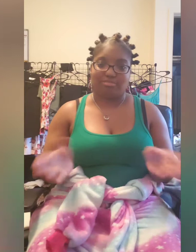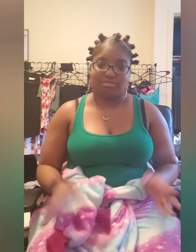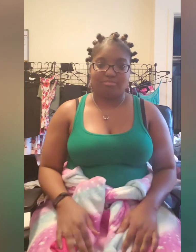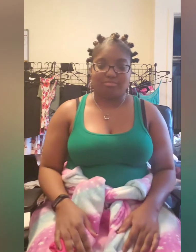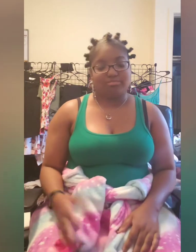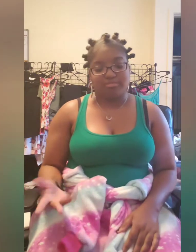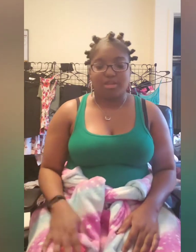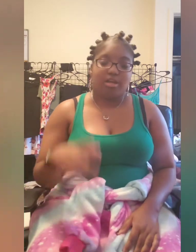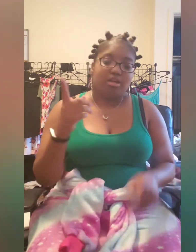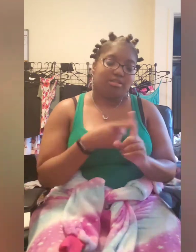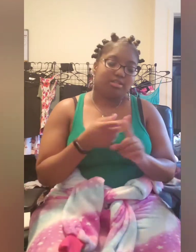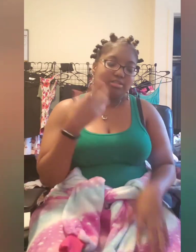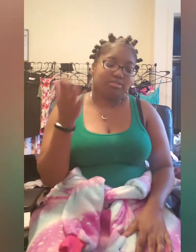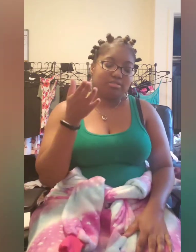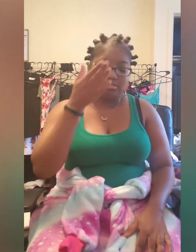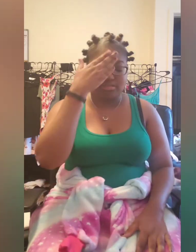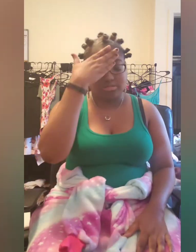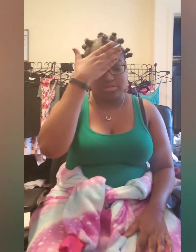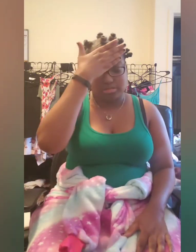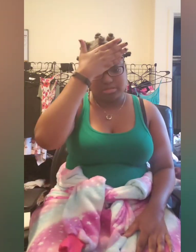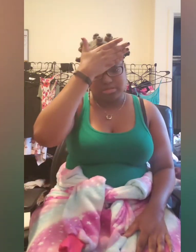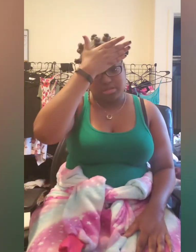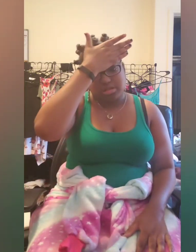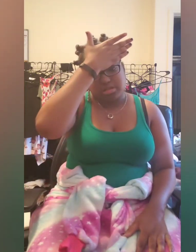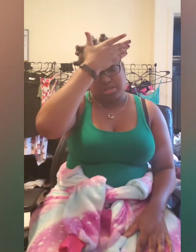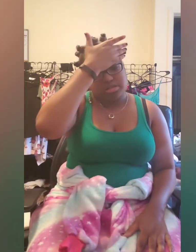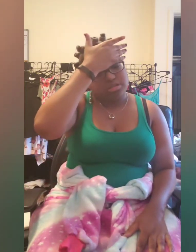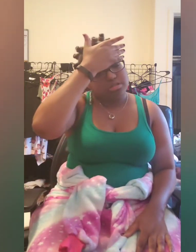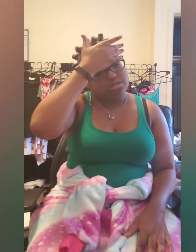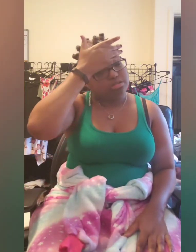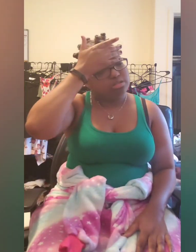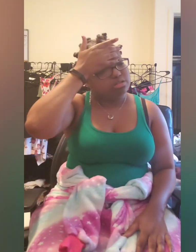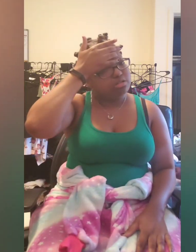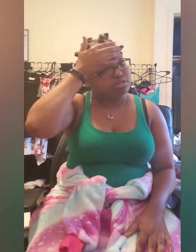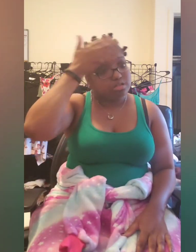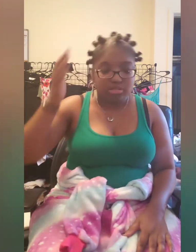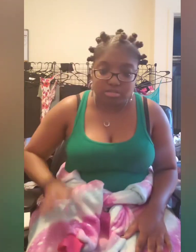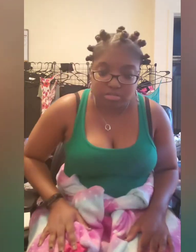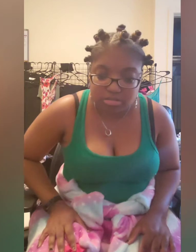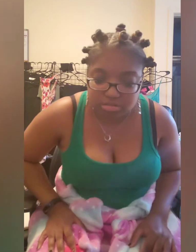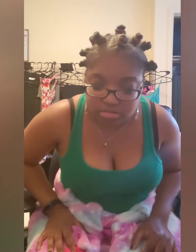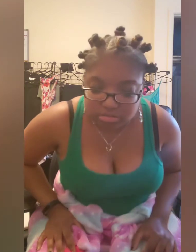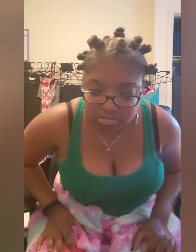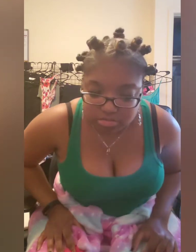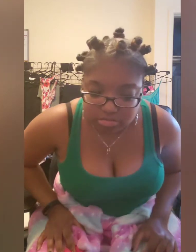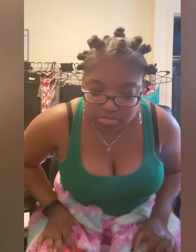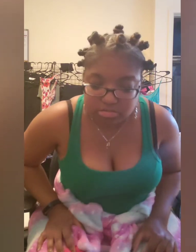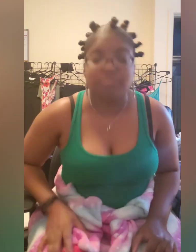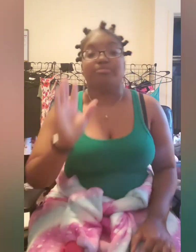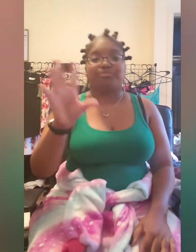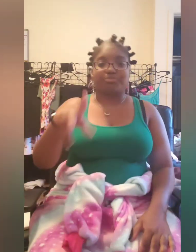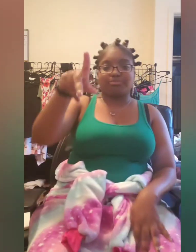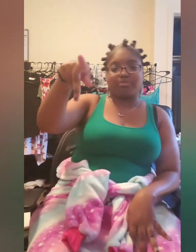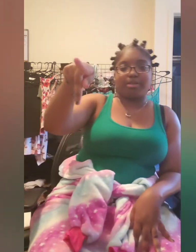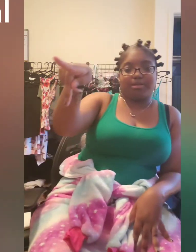um, the next one is pansexual and people tend to switch pansexual with